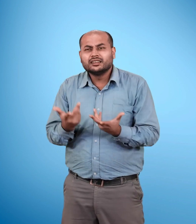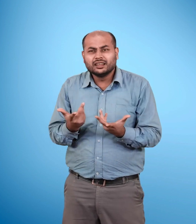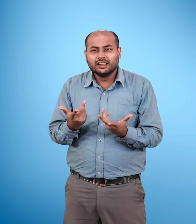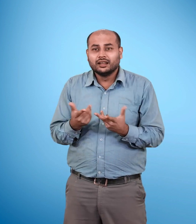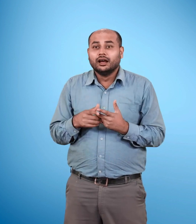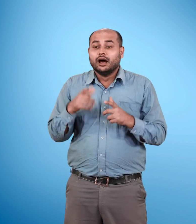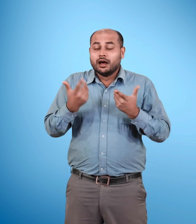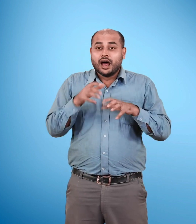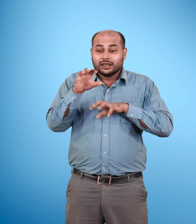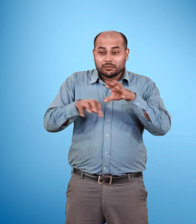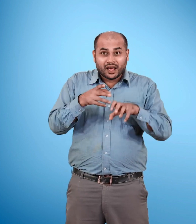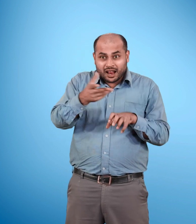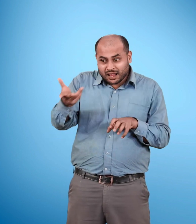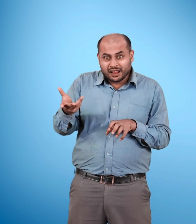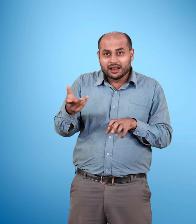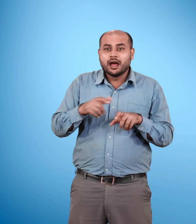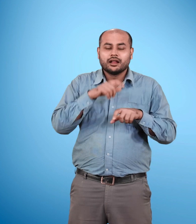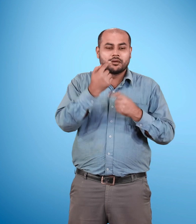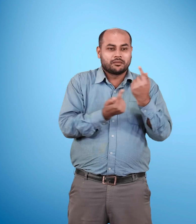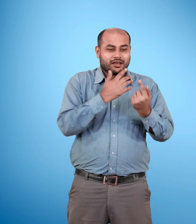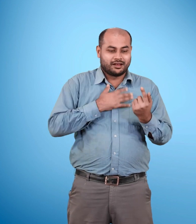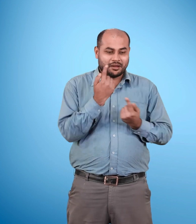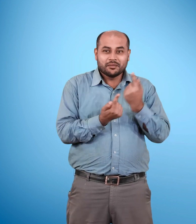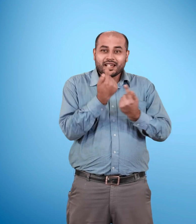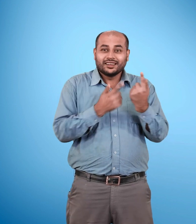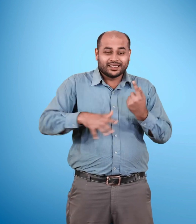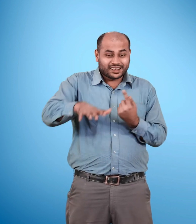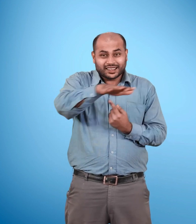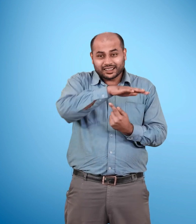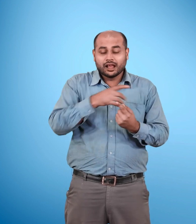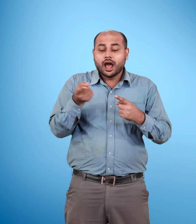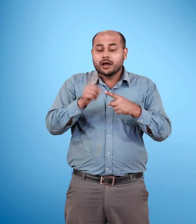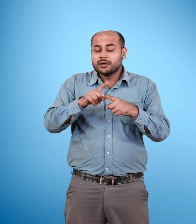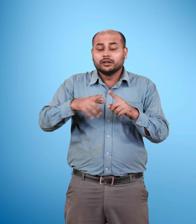What happens to the animals and the vegetation in these conditions?